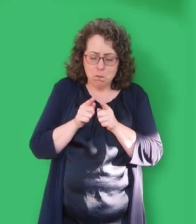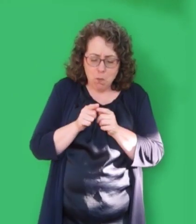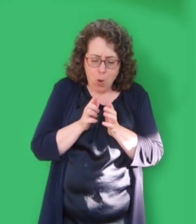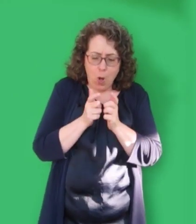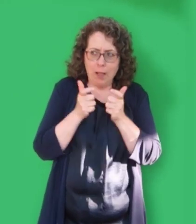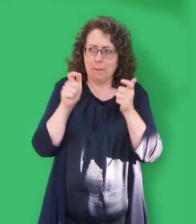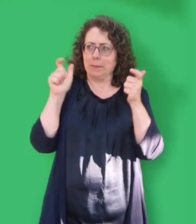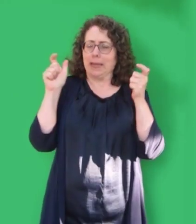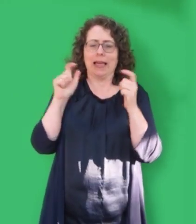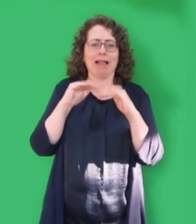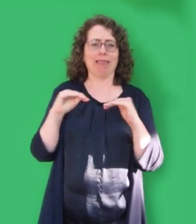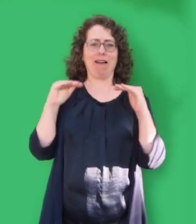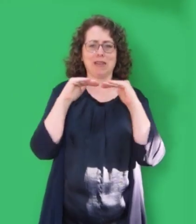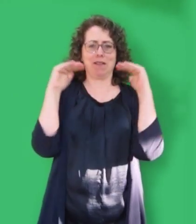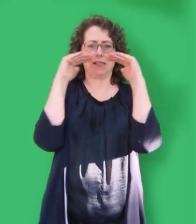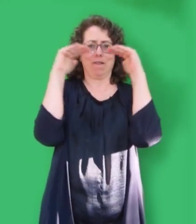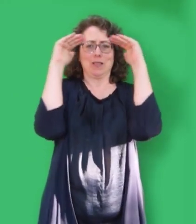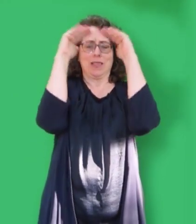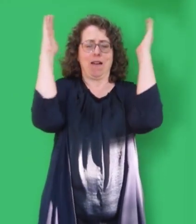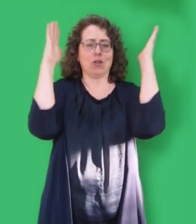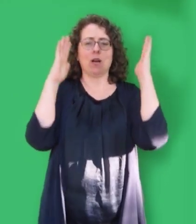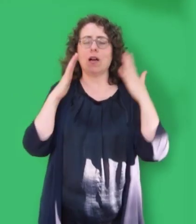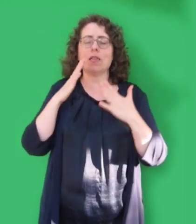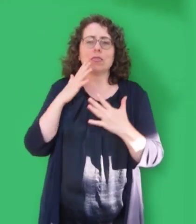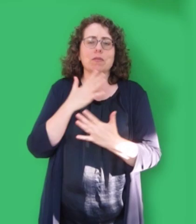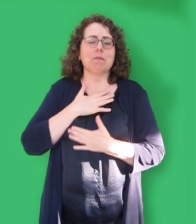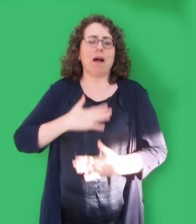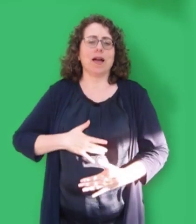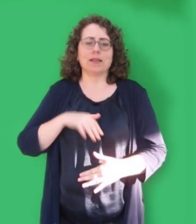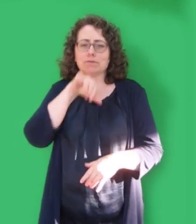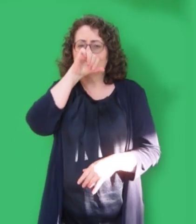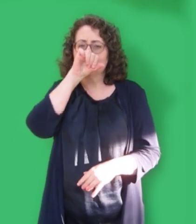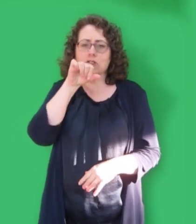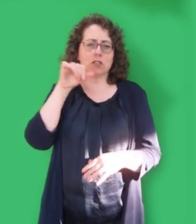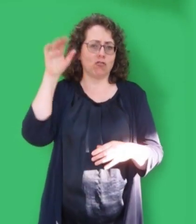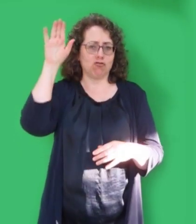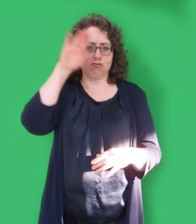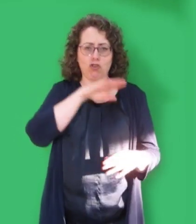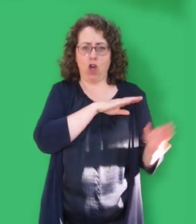between and beyond, that our energies love to bolster this crossover pattern.